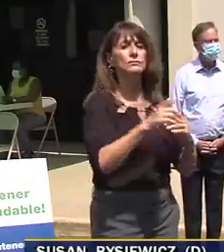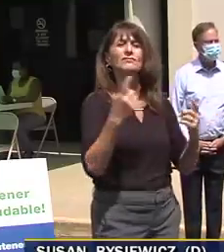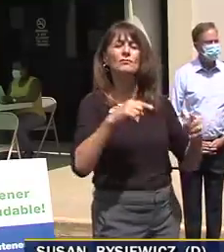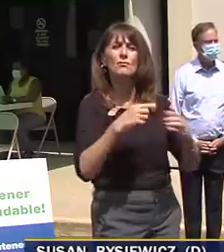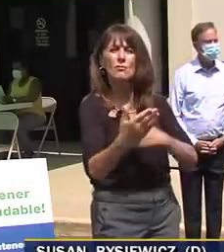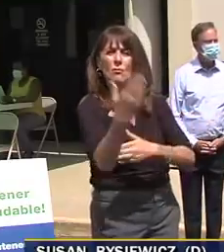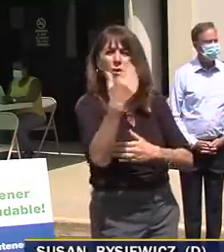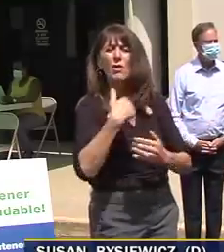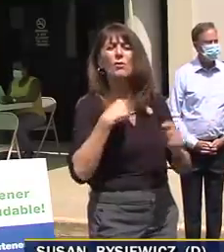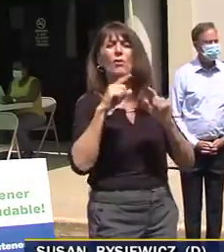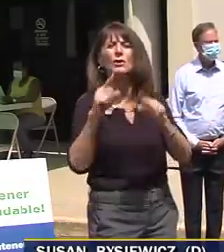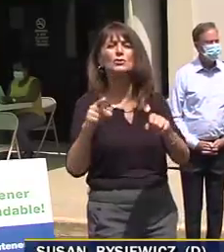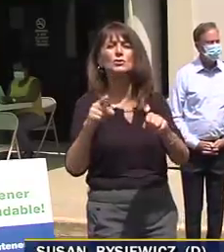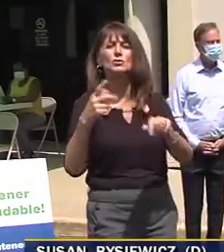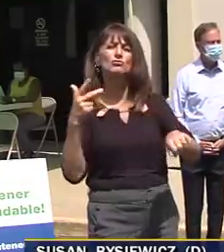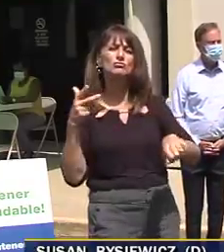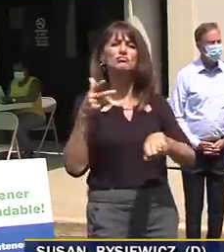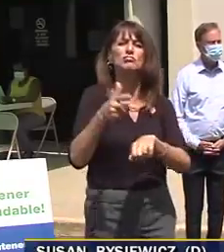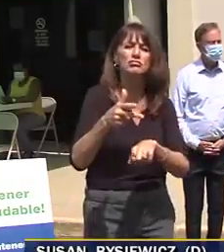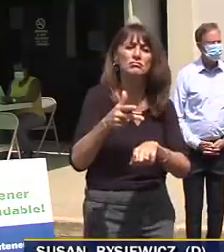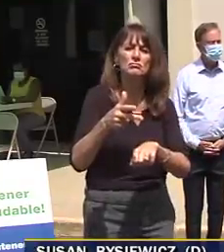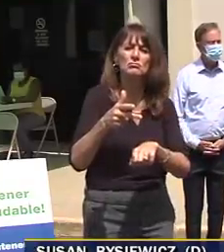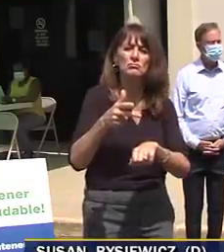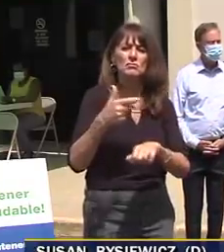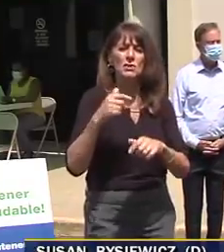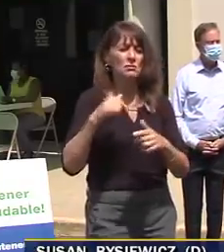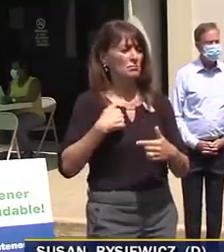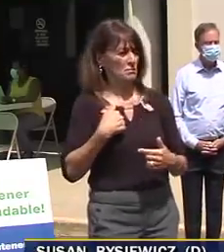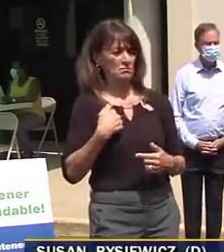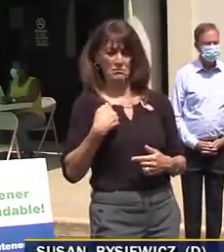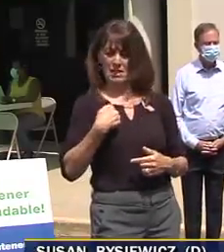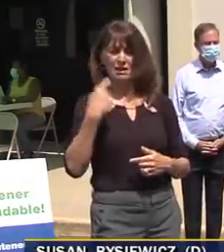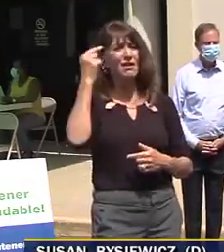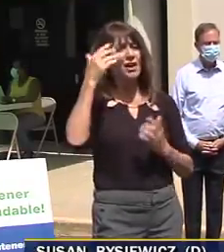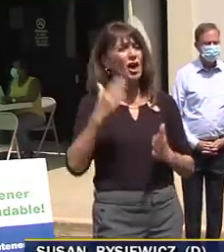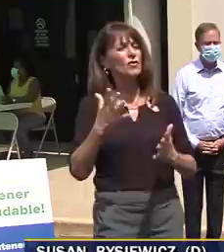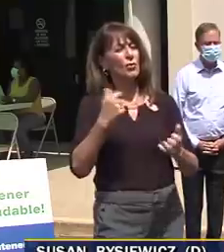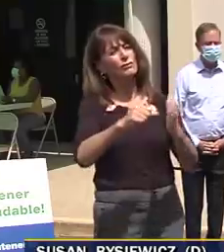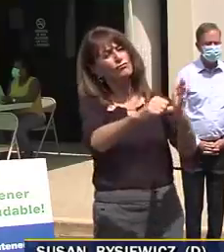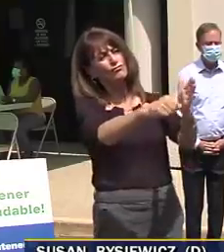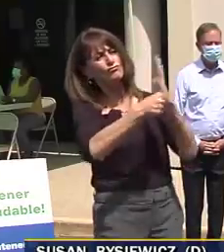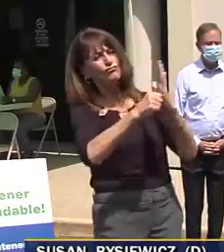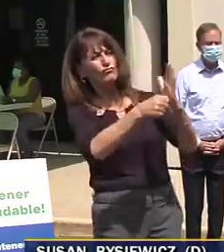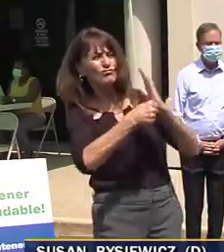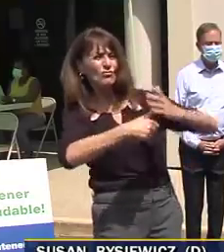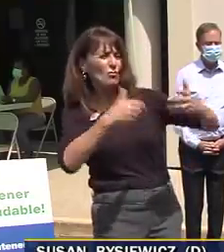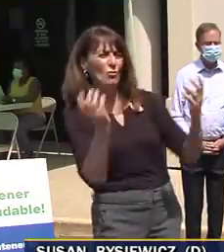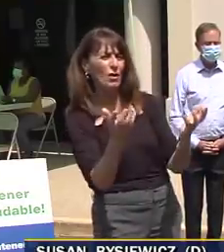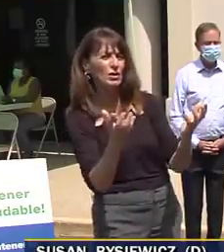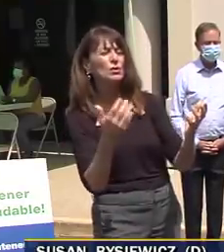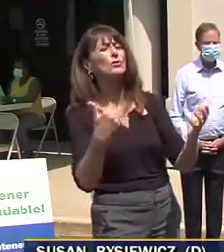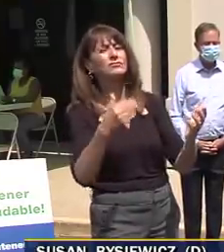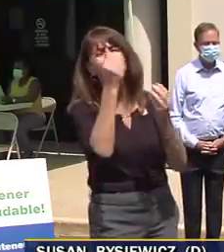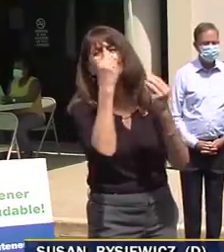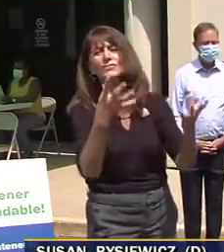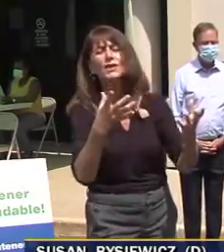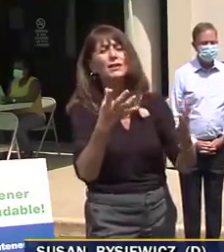testing site. The governor and I really want to highlight that it's important to get